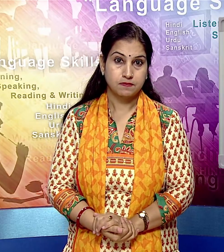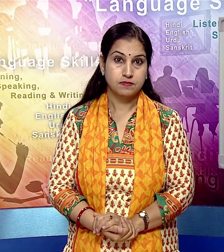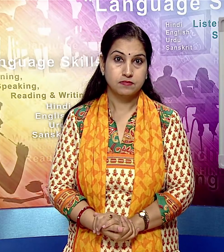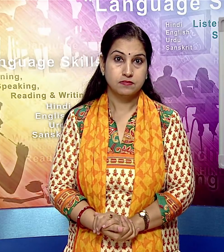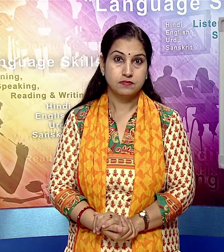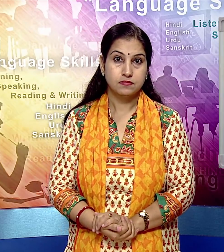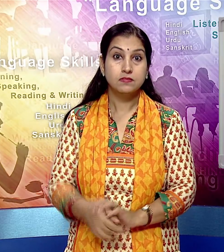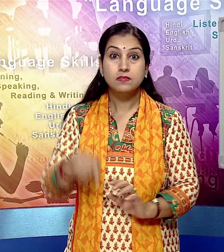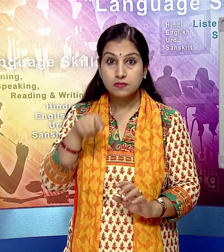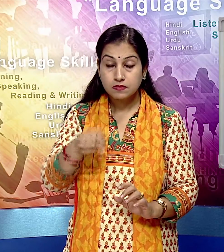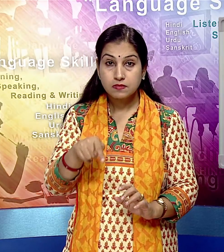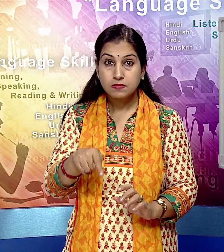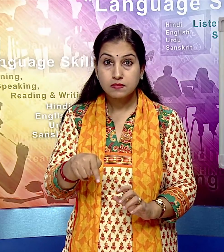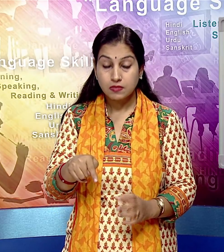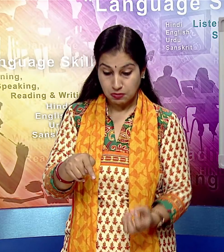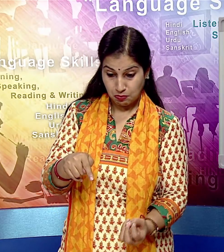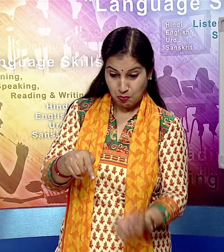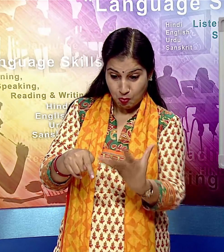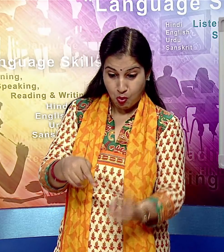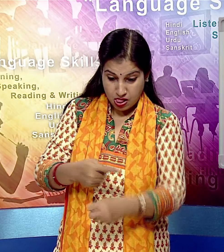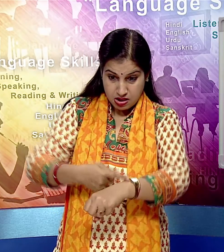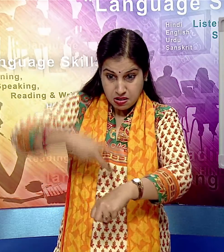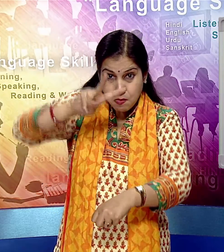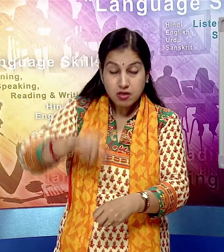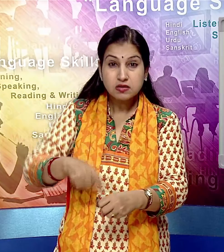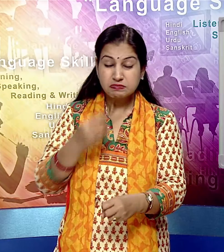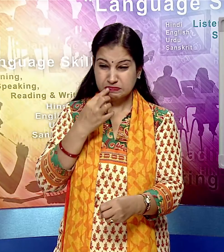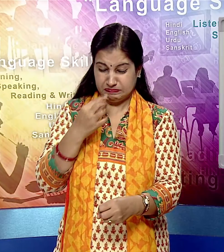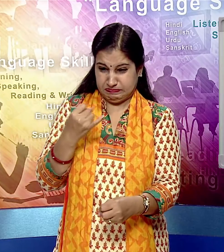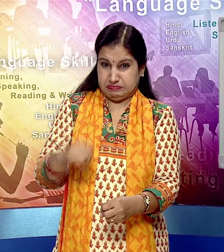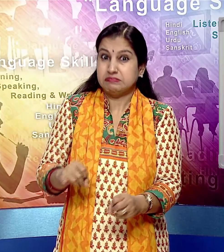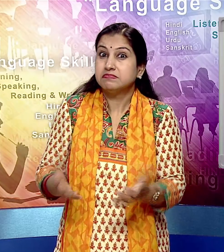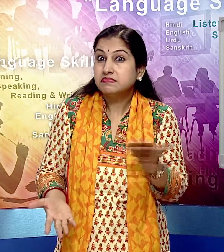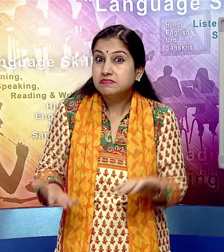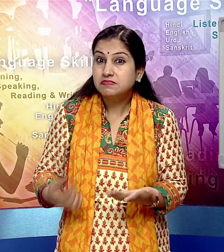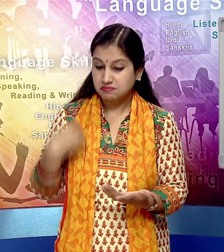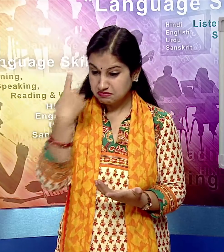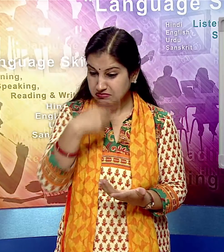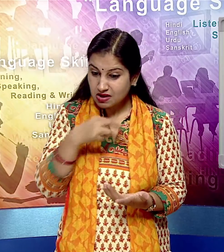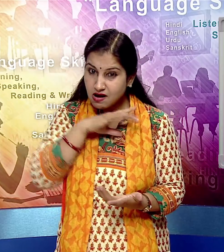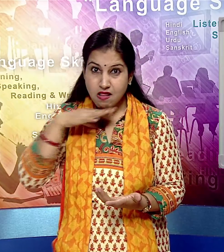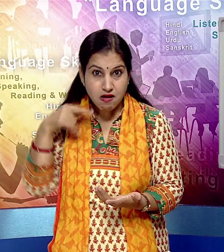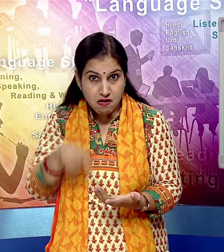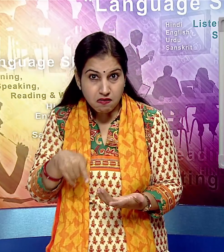Overboiling can spoil the taste, texture, color, and